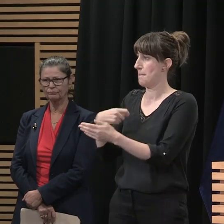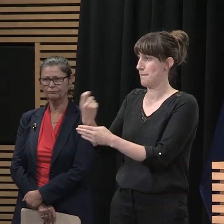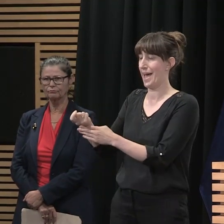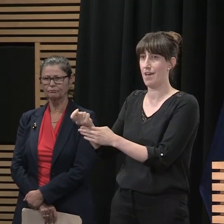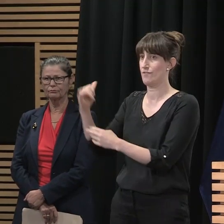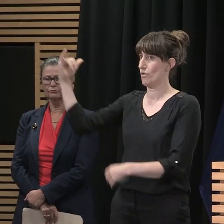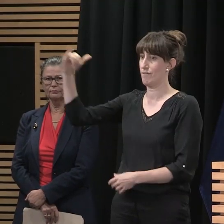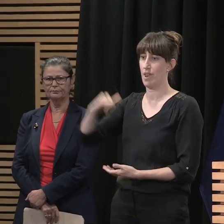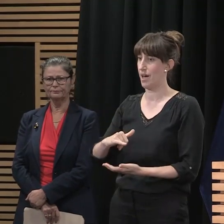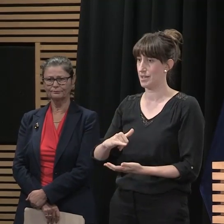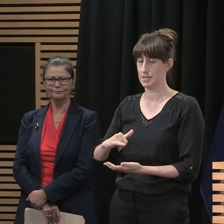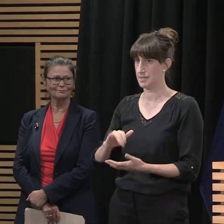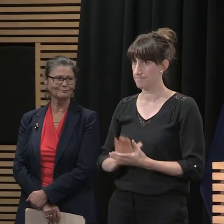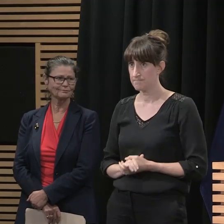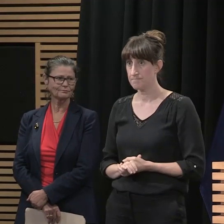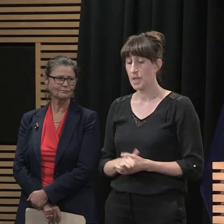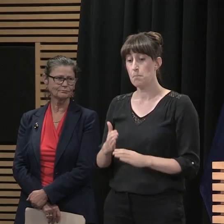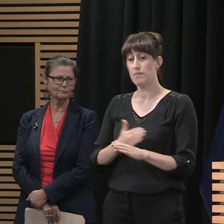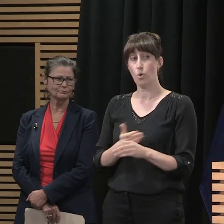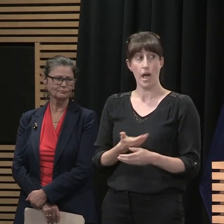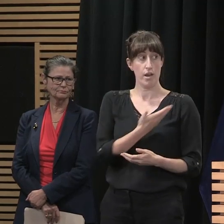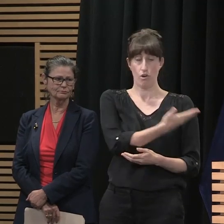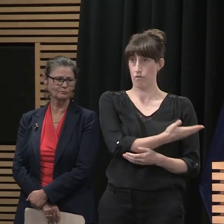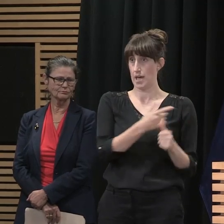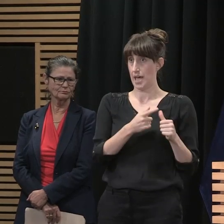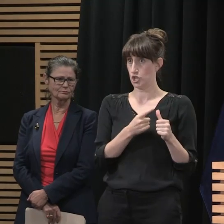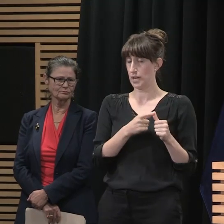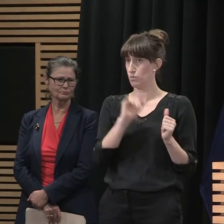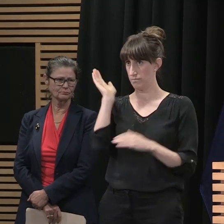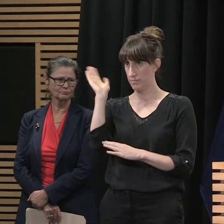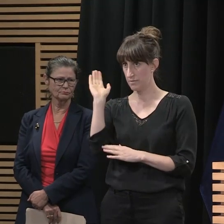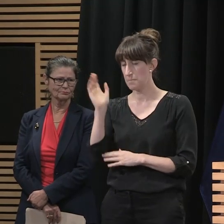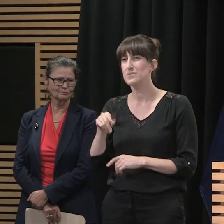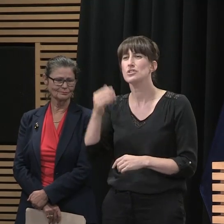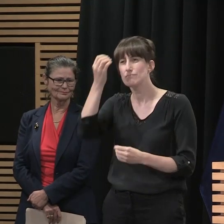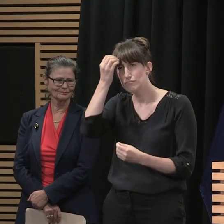over to Ashley, I'd like to remind everyone that the COVID-19.govt.nz